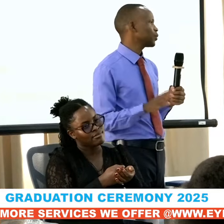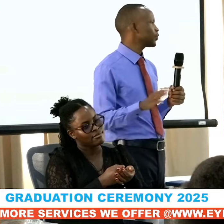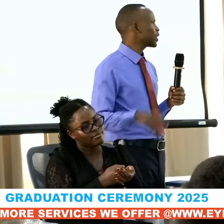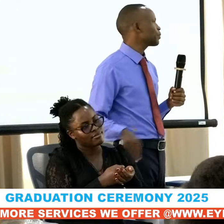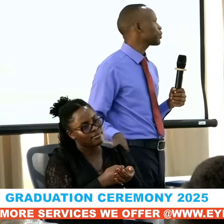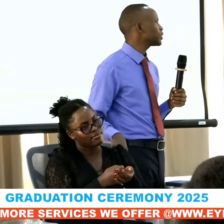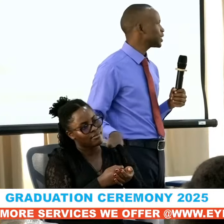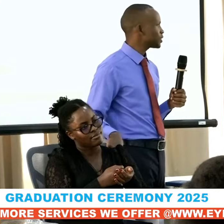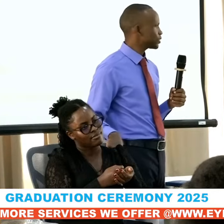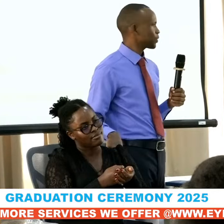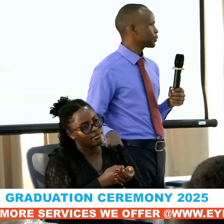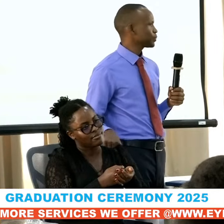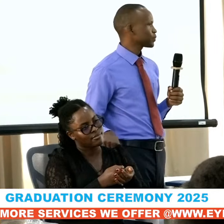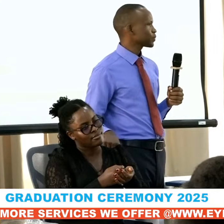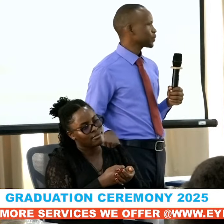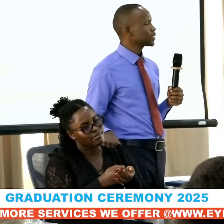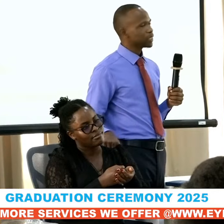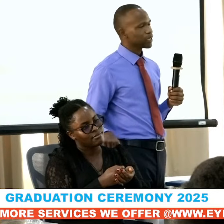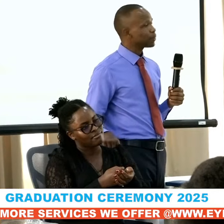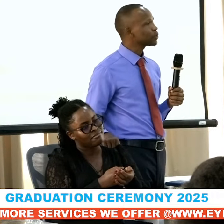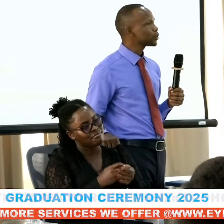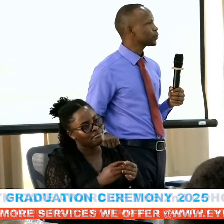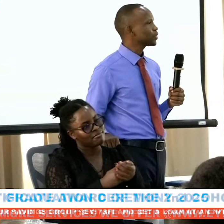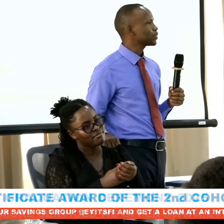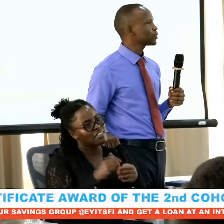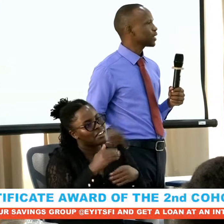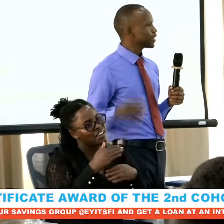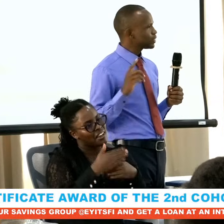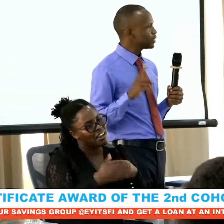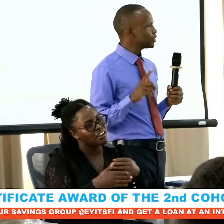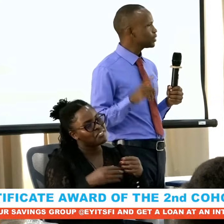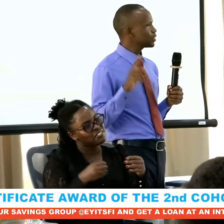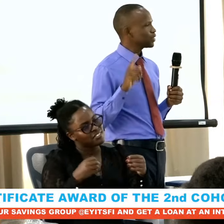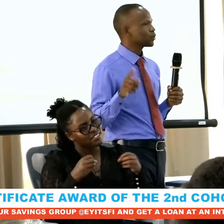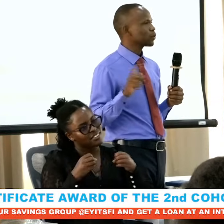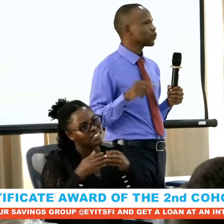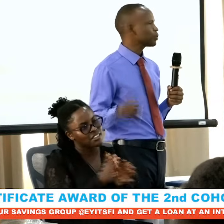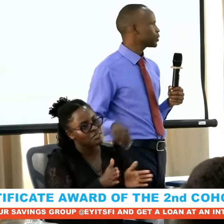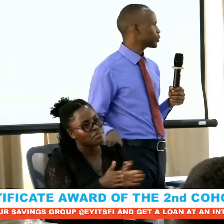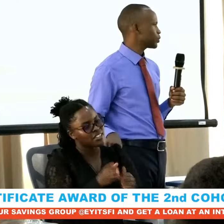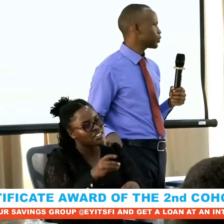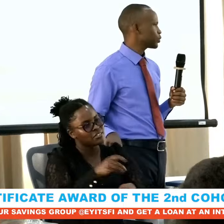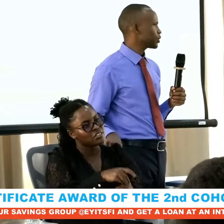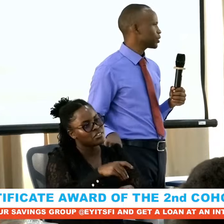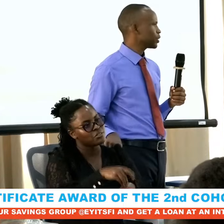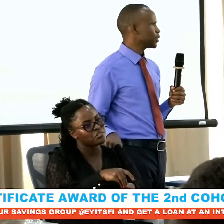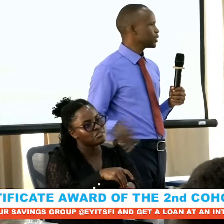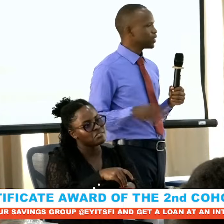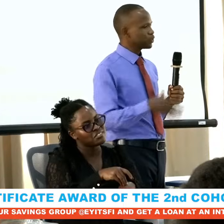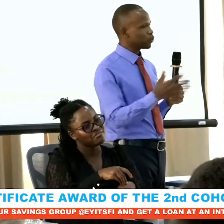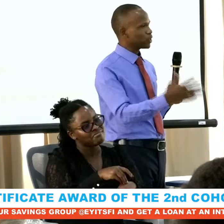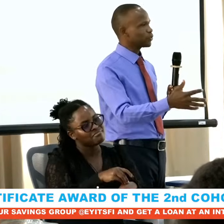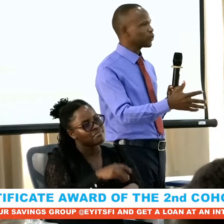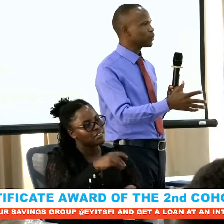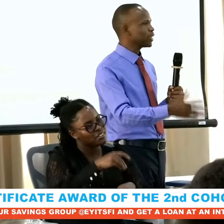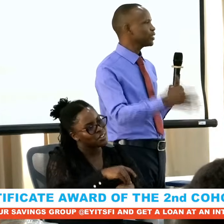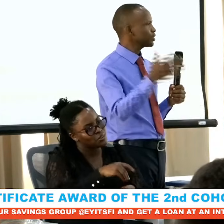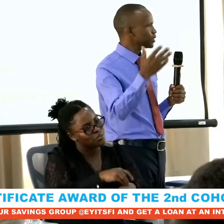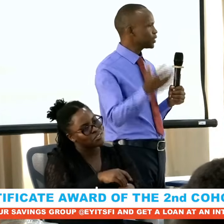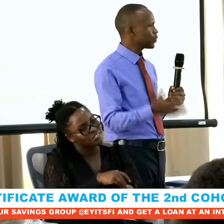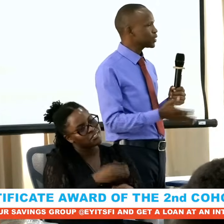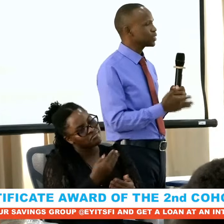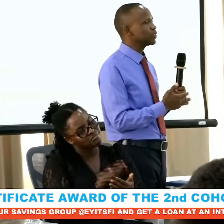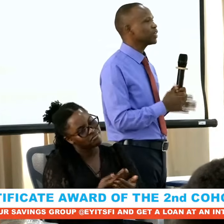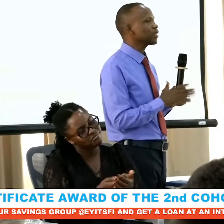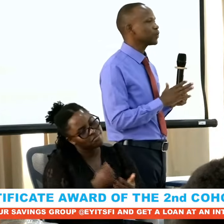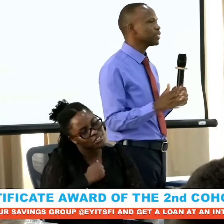the doctor apologized. Was like, I'm sorry, I did a wrong prescription. Then it was from then,